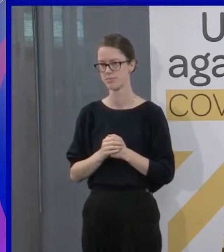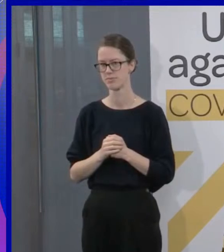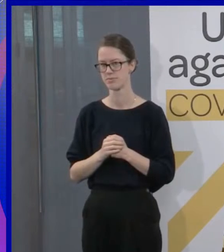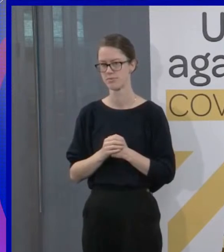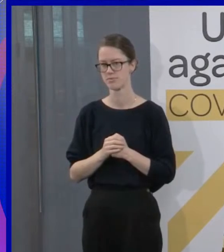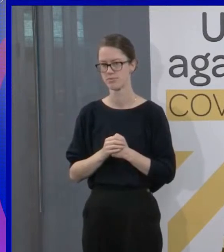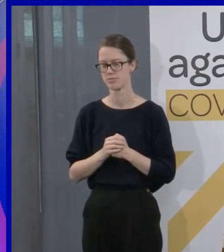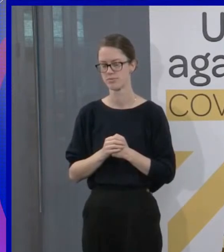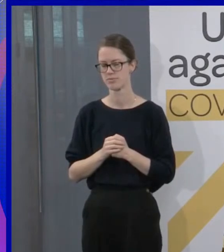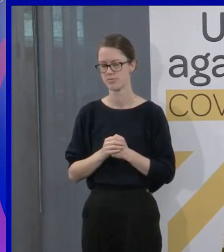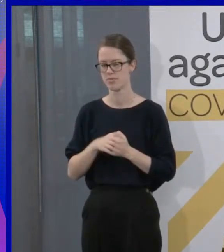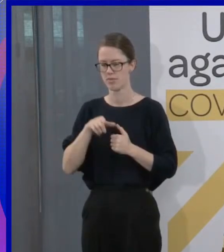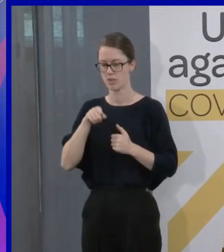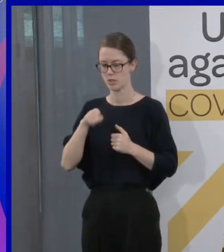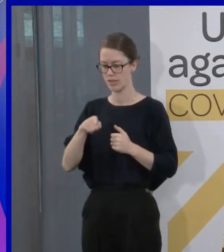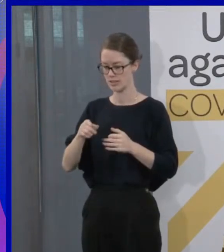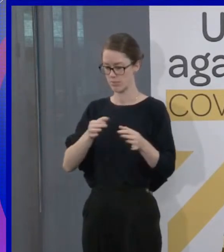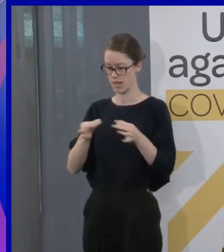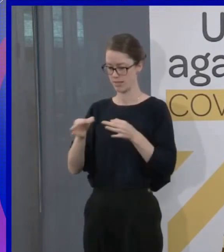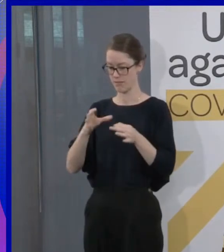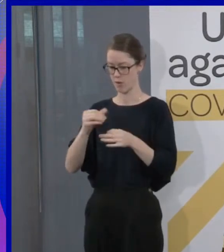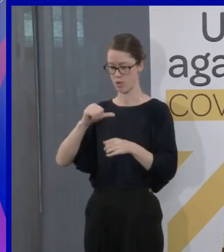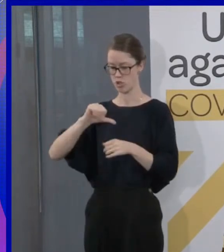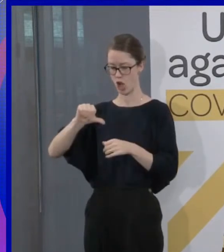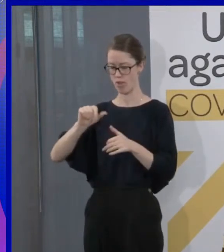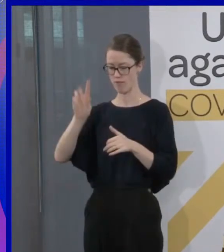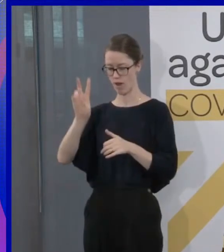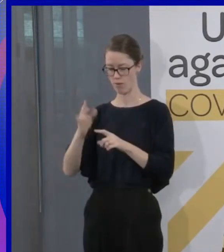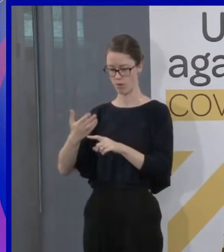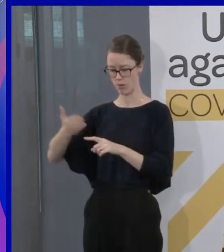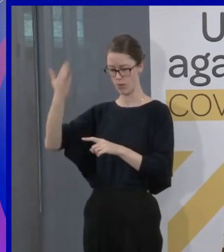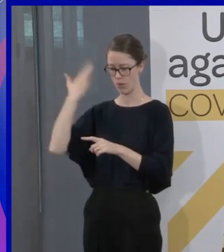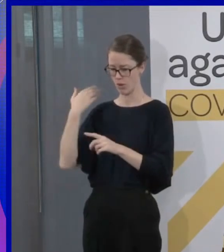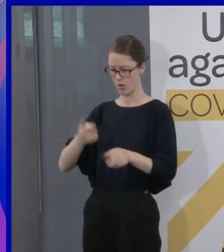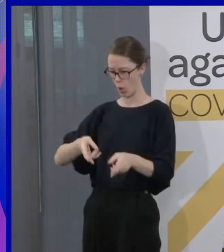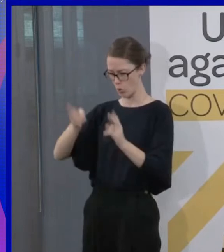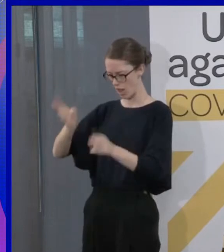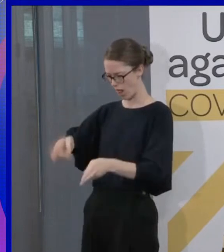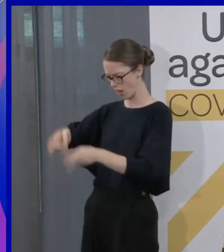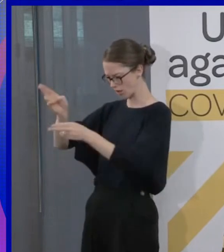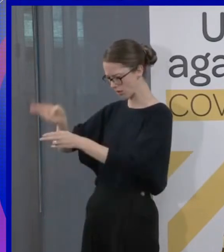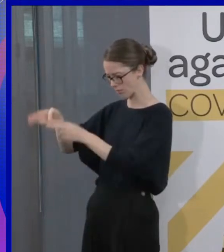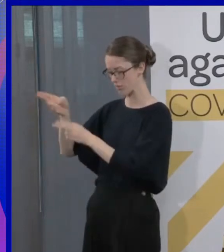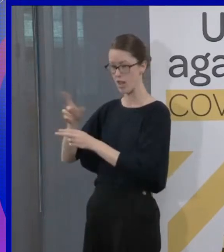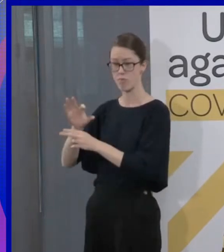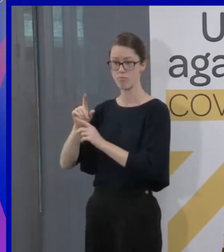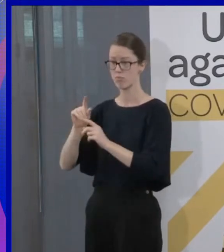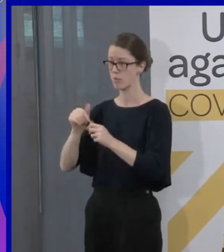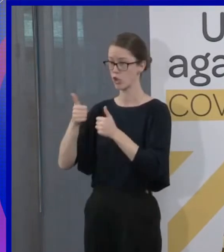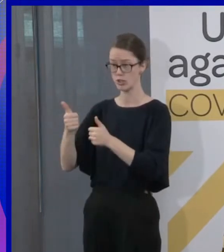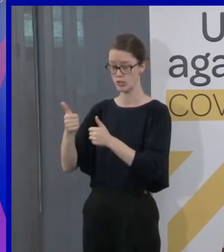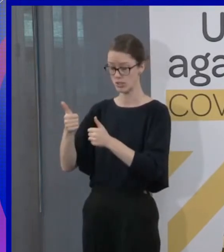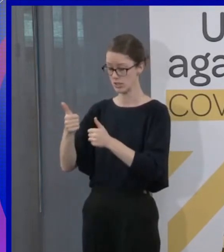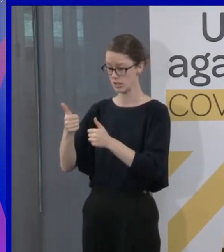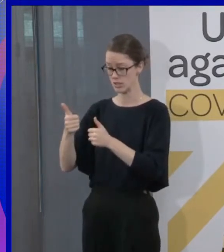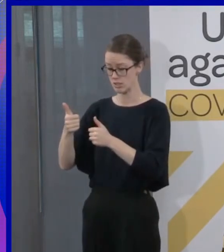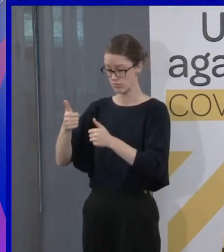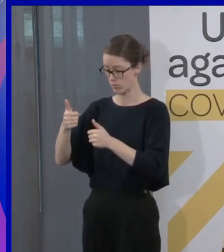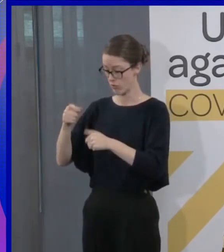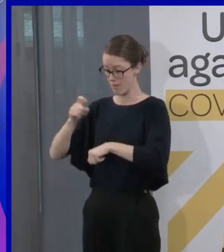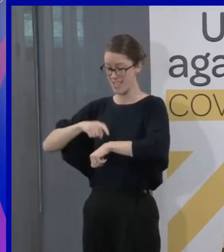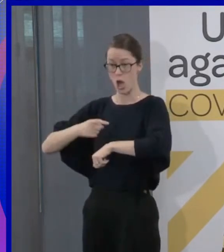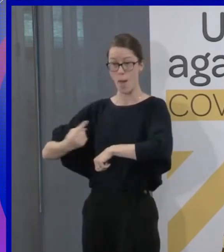of April, and they've proven so far to be really good. And we have done nothing but strengthen them since, remembering